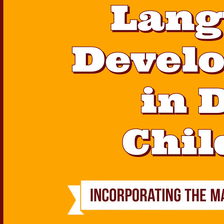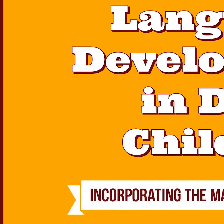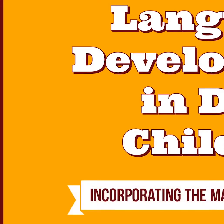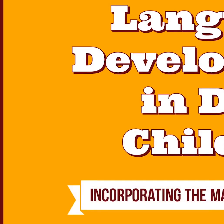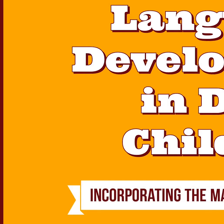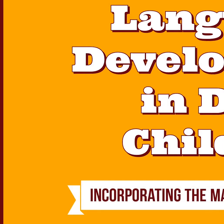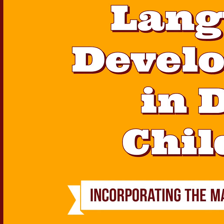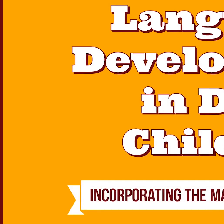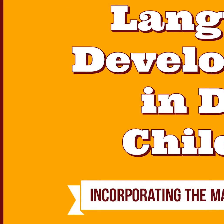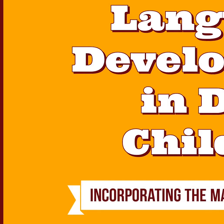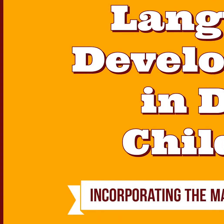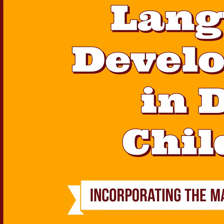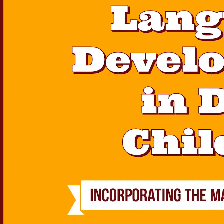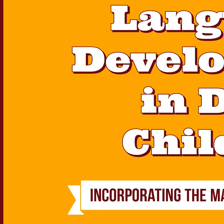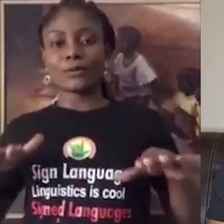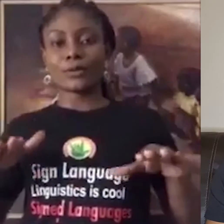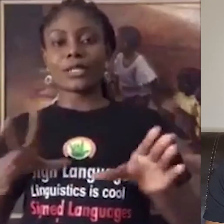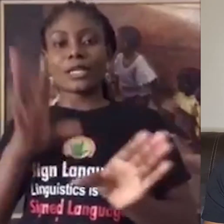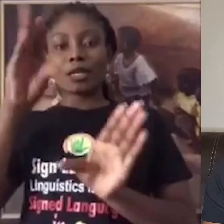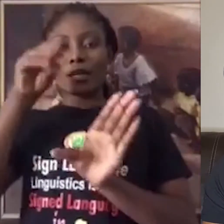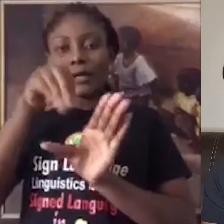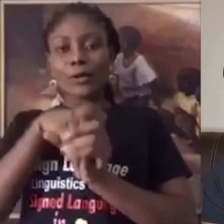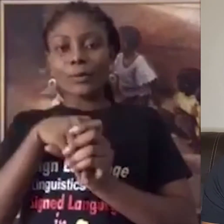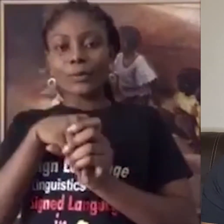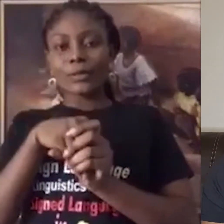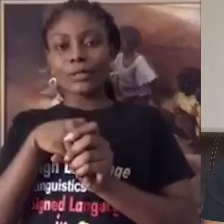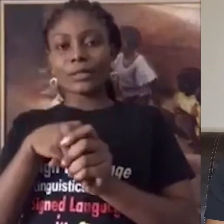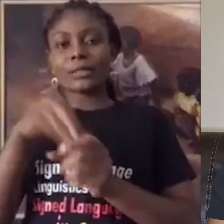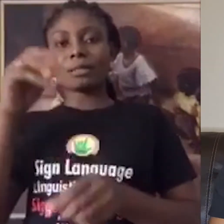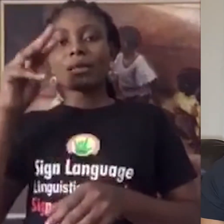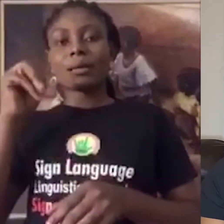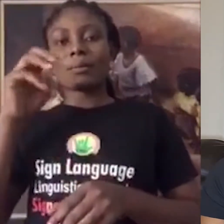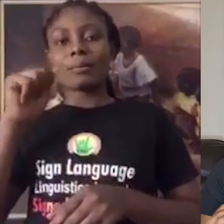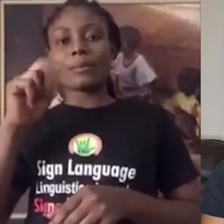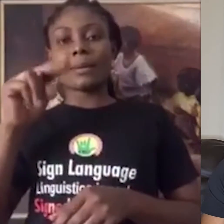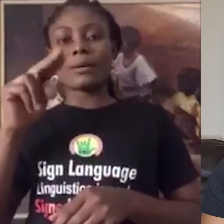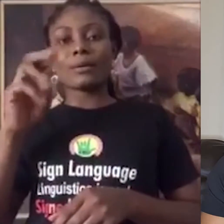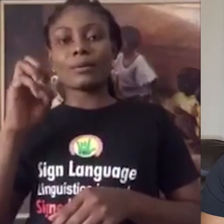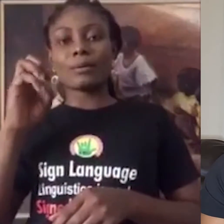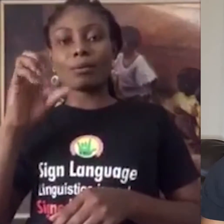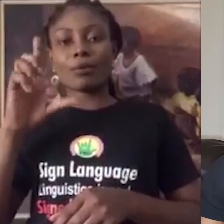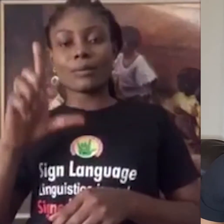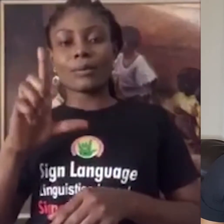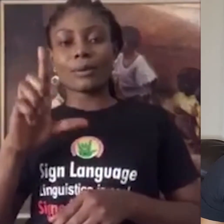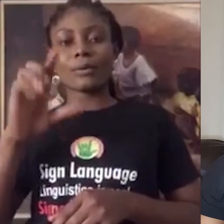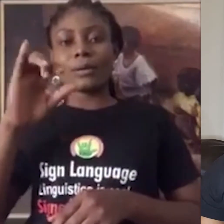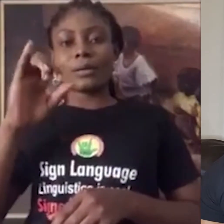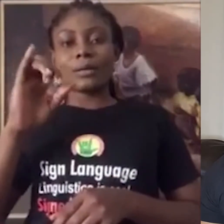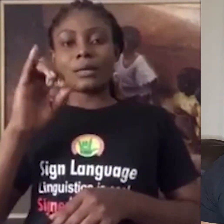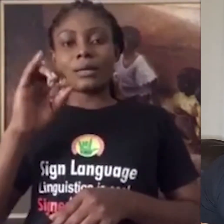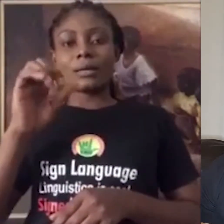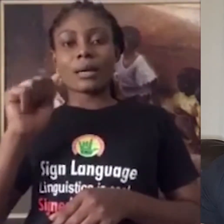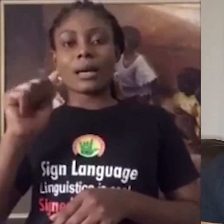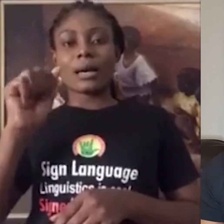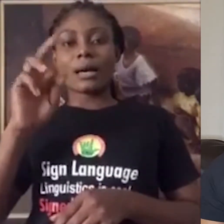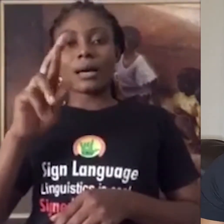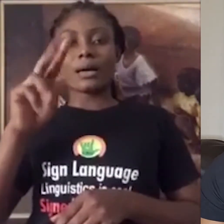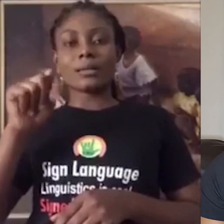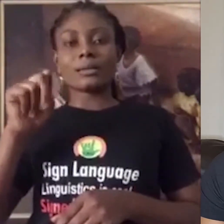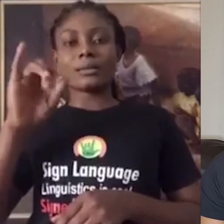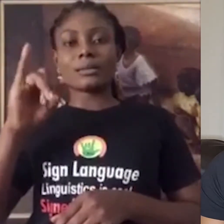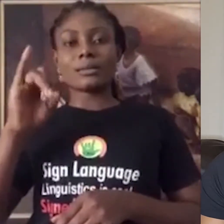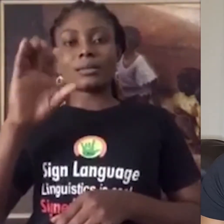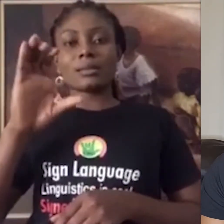children, incorporating the manual articulators. Language development in